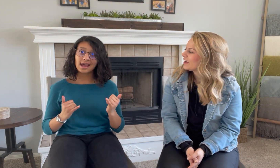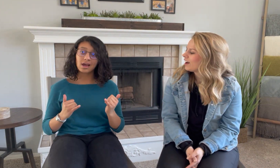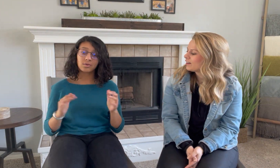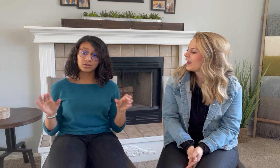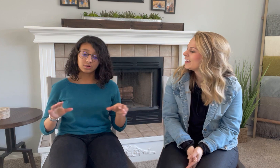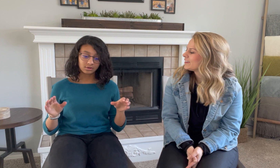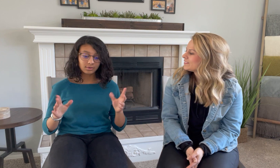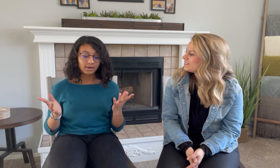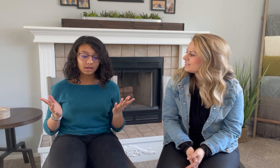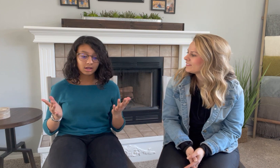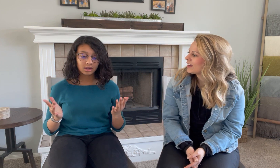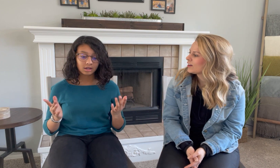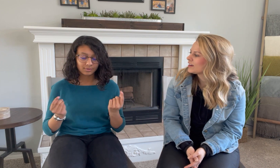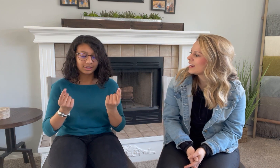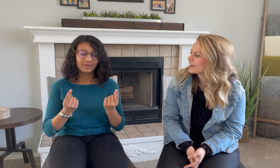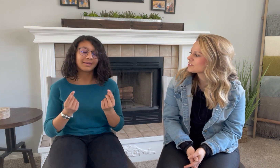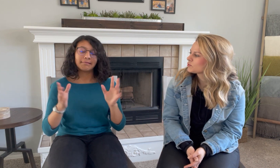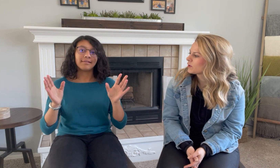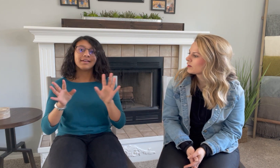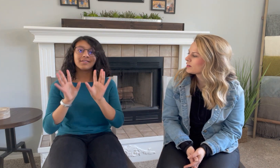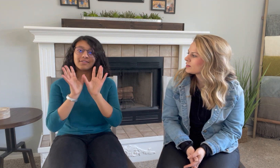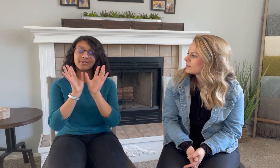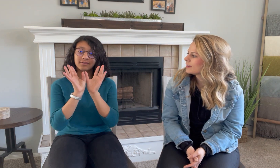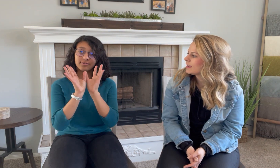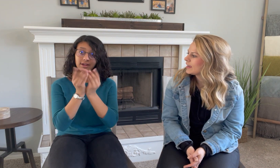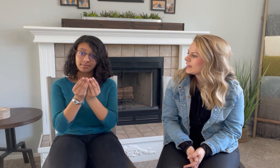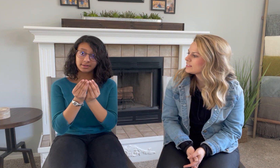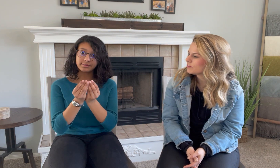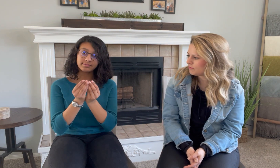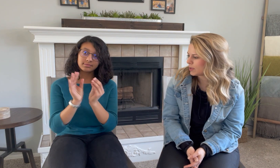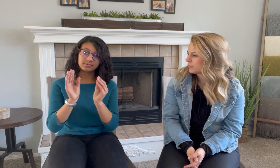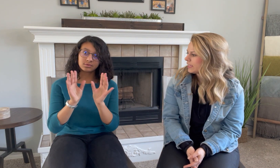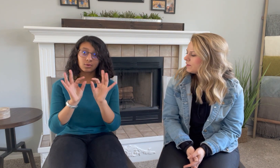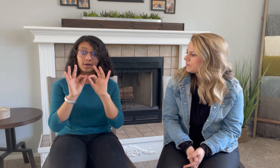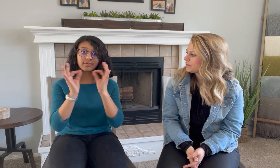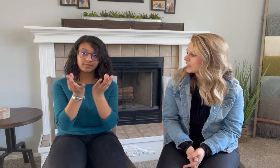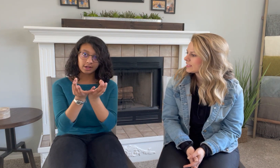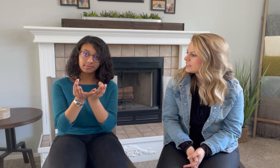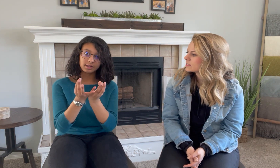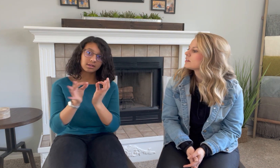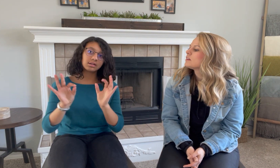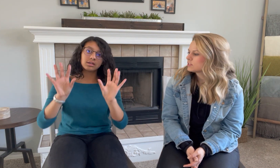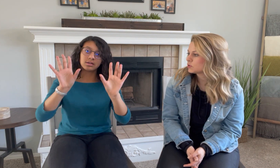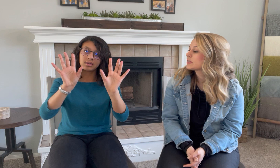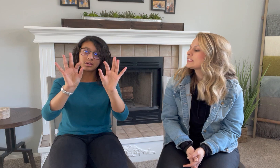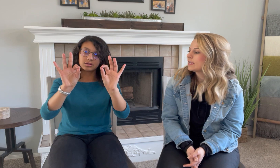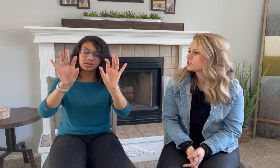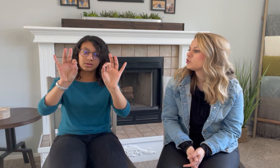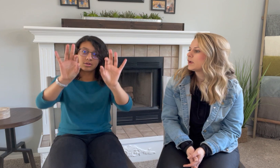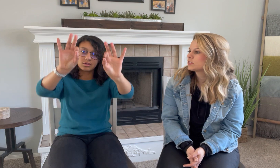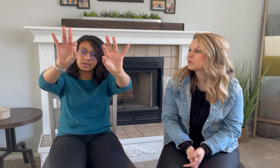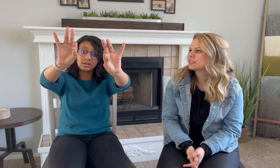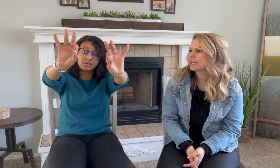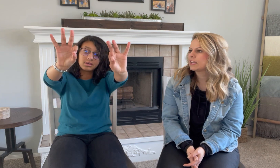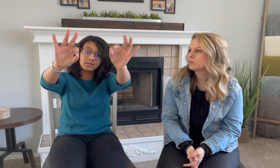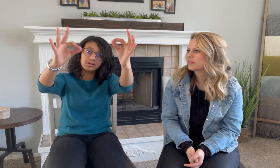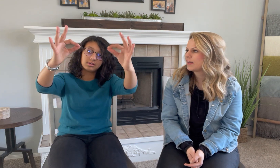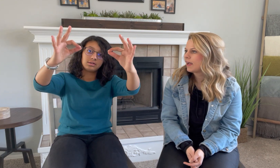All right, our next word is family, like this. So you can sign it two ways. You can sign it with